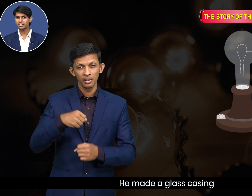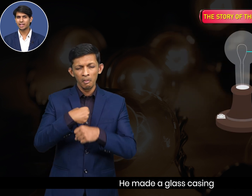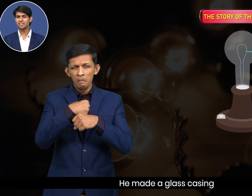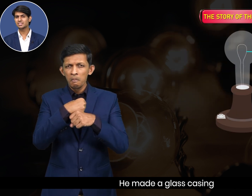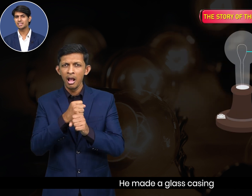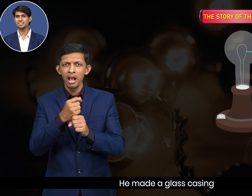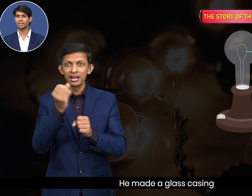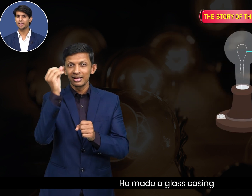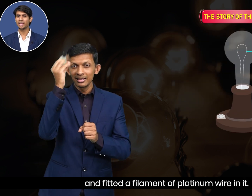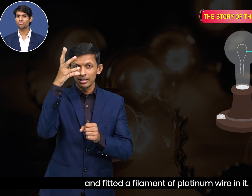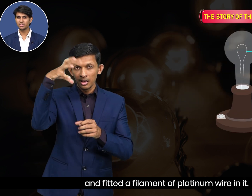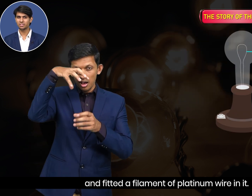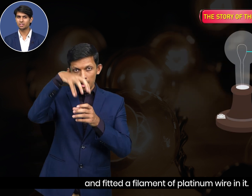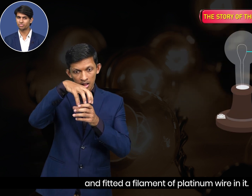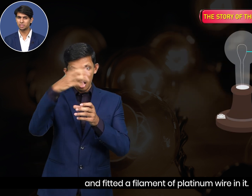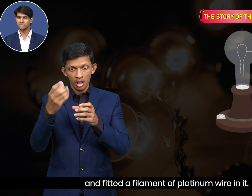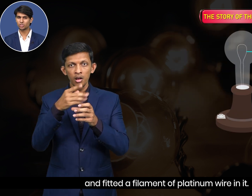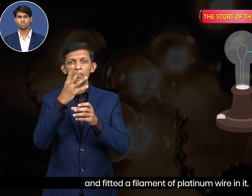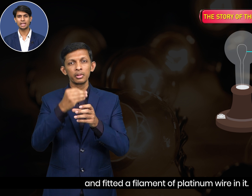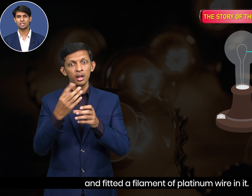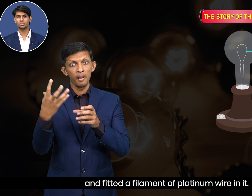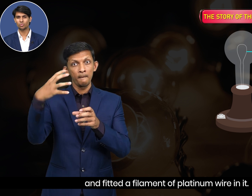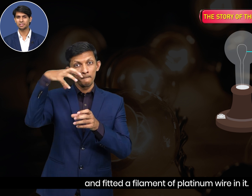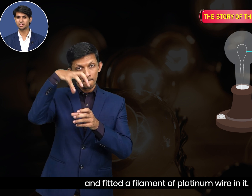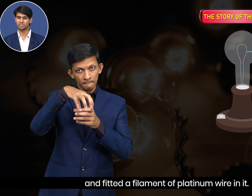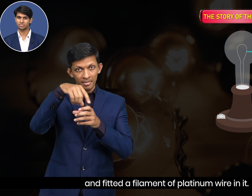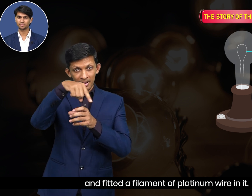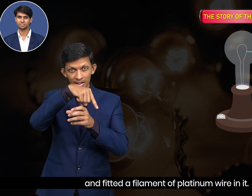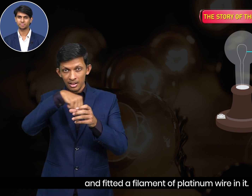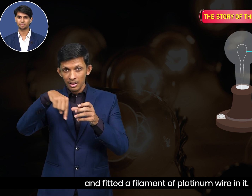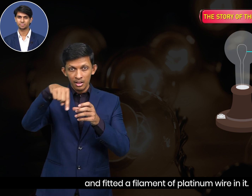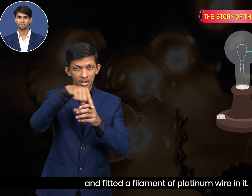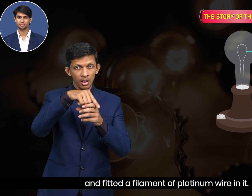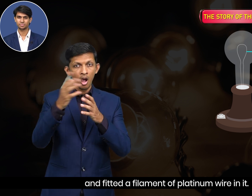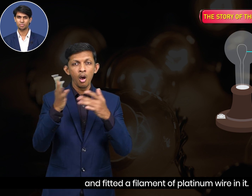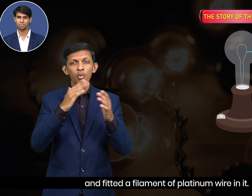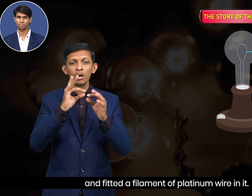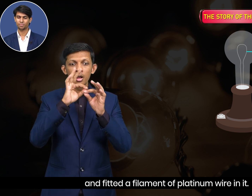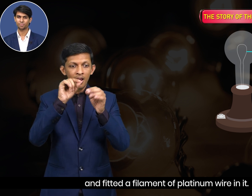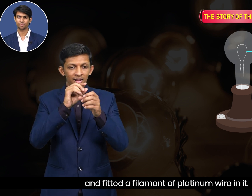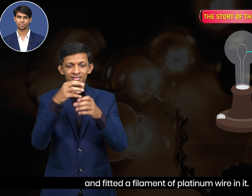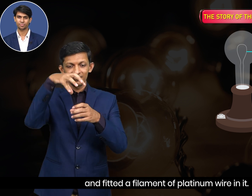He made a glass casing and fitted a filament of platinum wire in it.